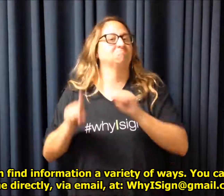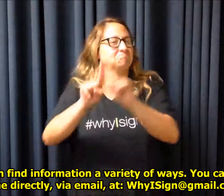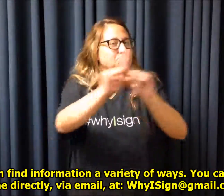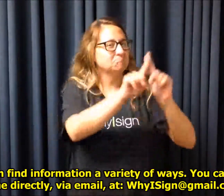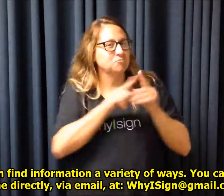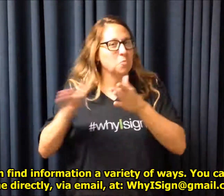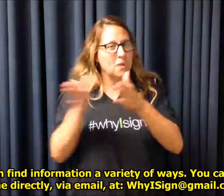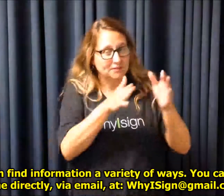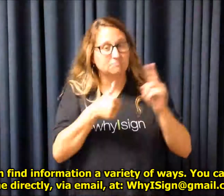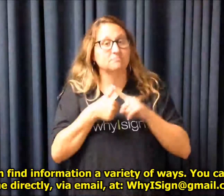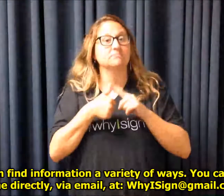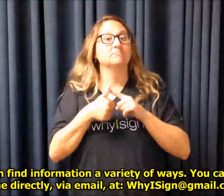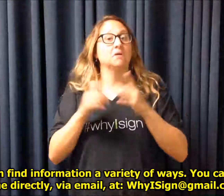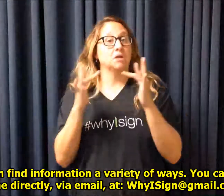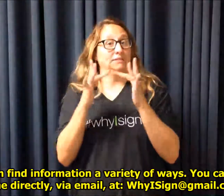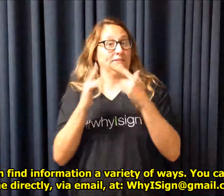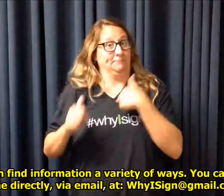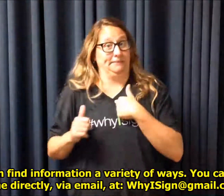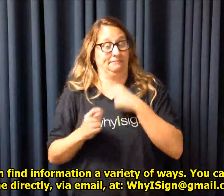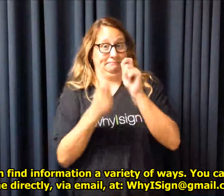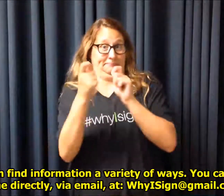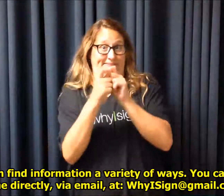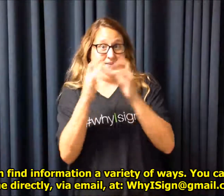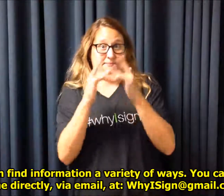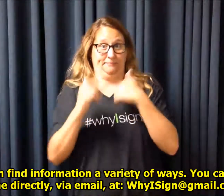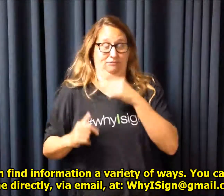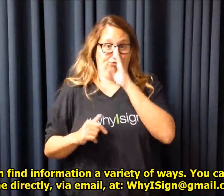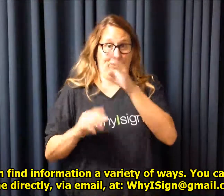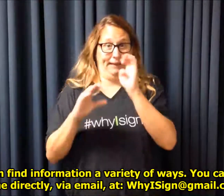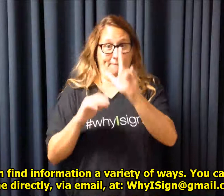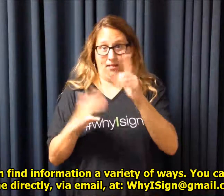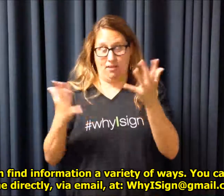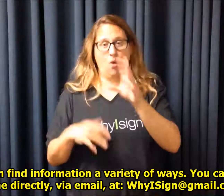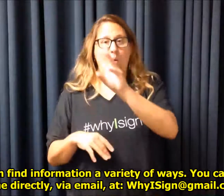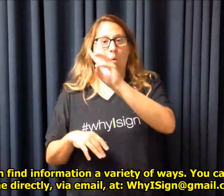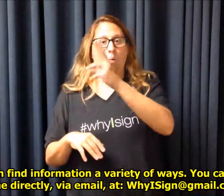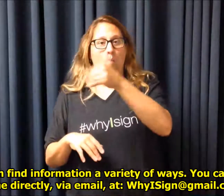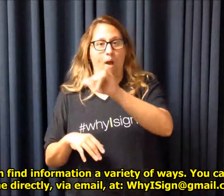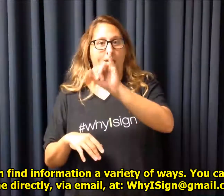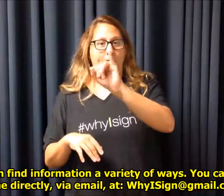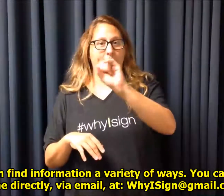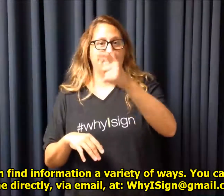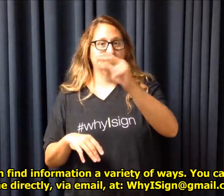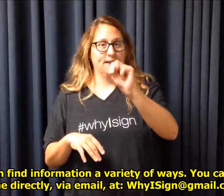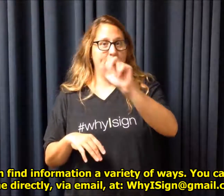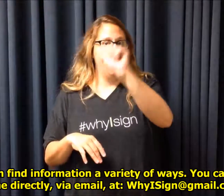You can find information a variety of ways. You can contact me directly via email at